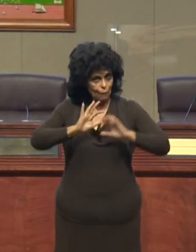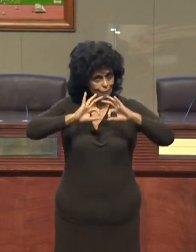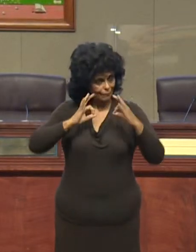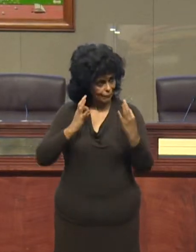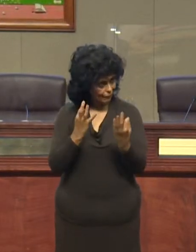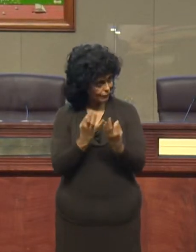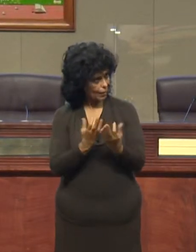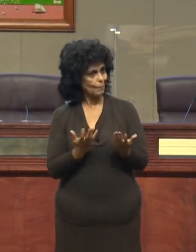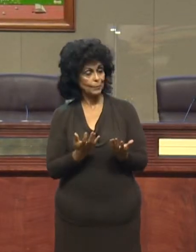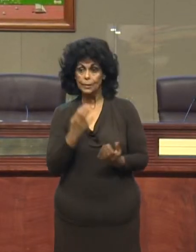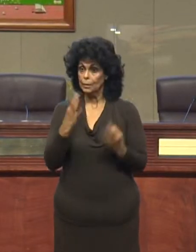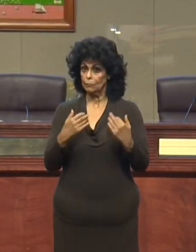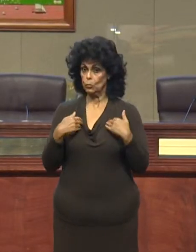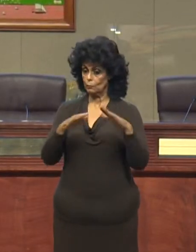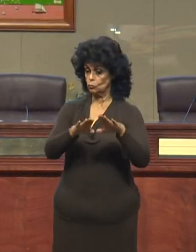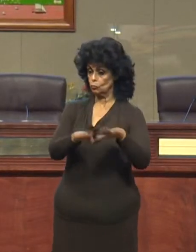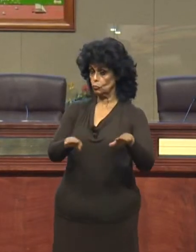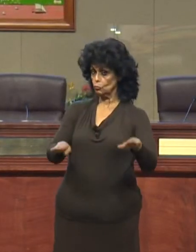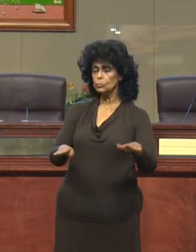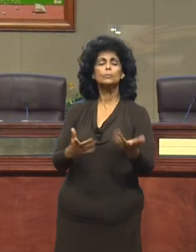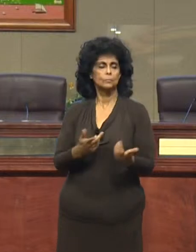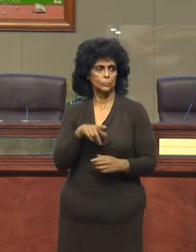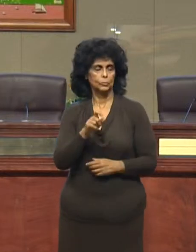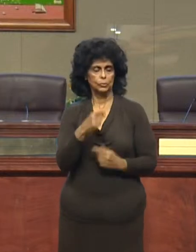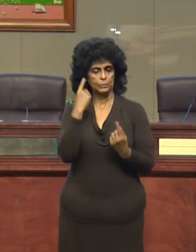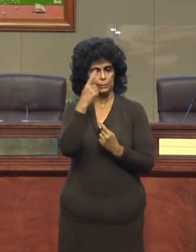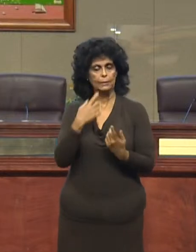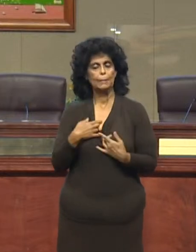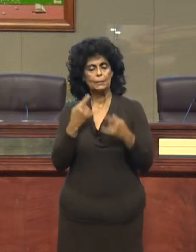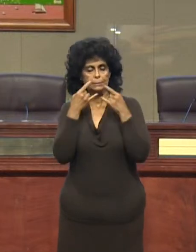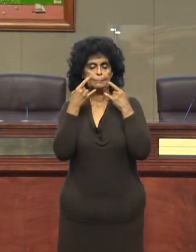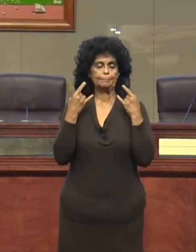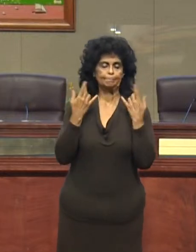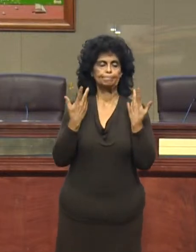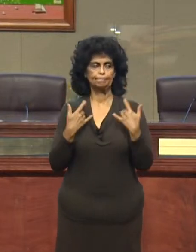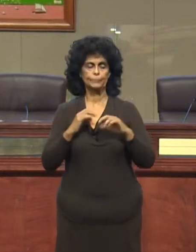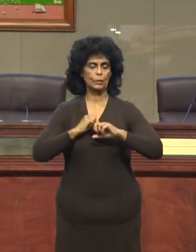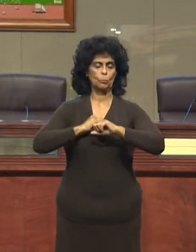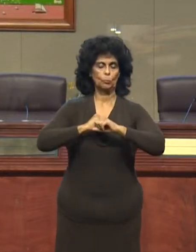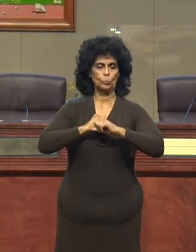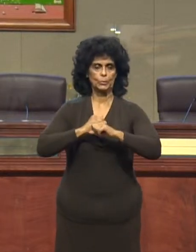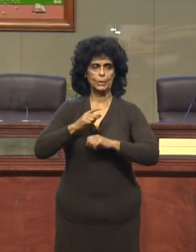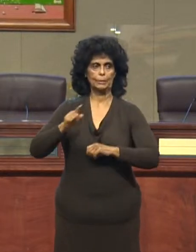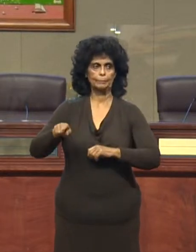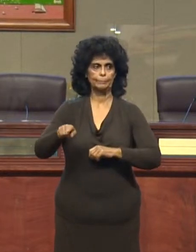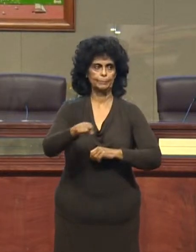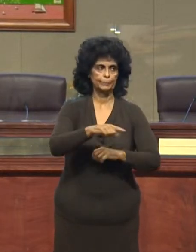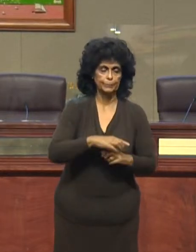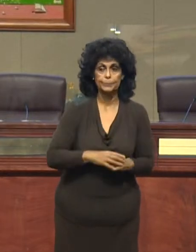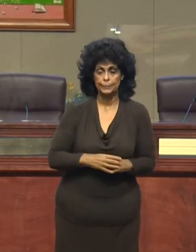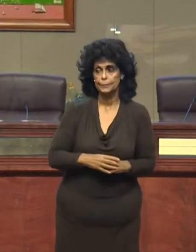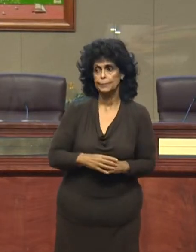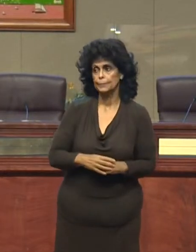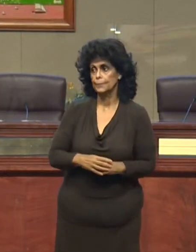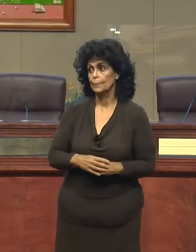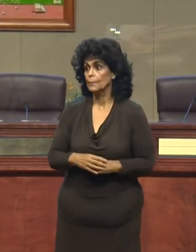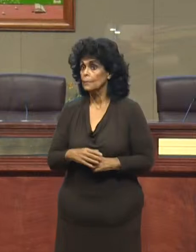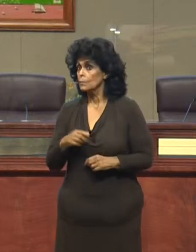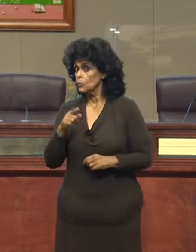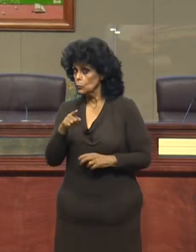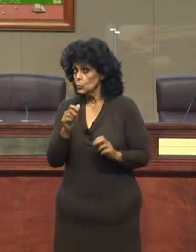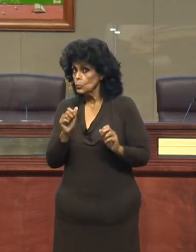have children, you should consider protecting them by wearing facial coverings. You can assume